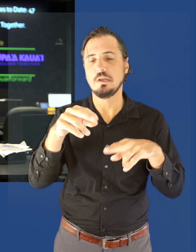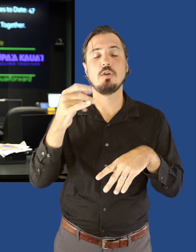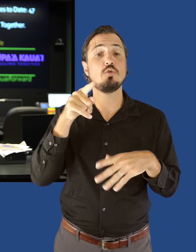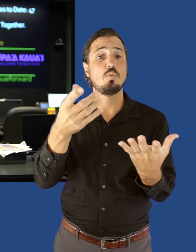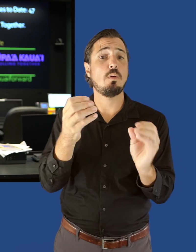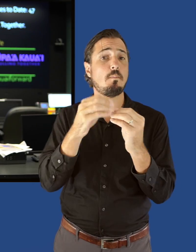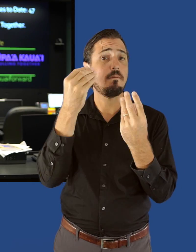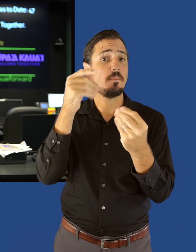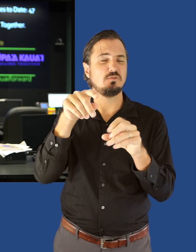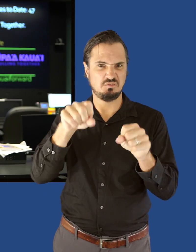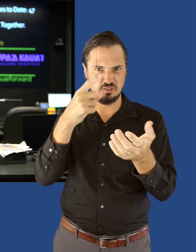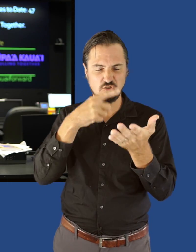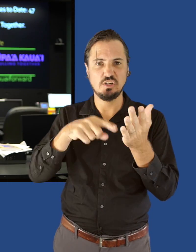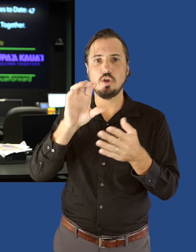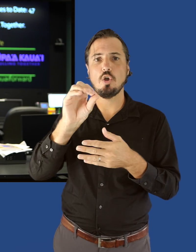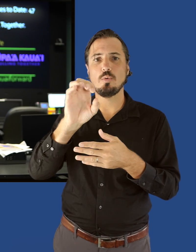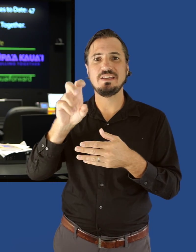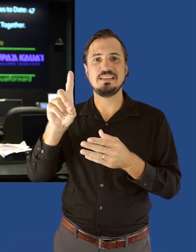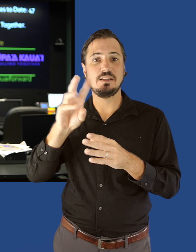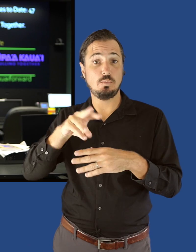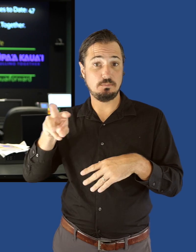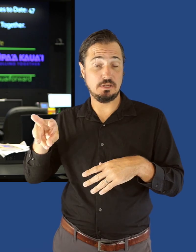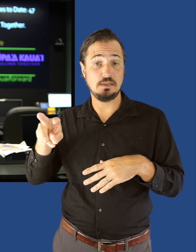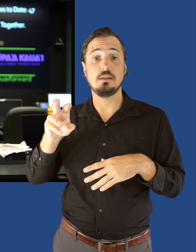the OED website at